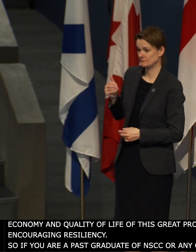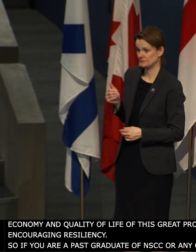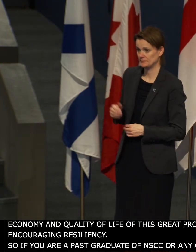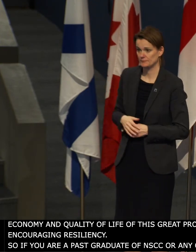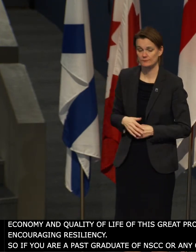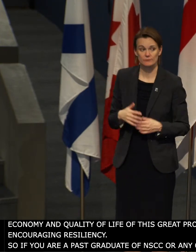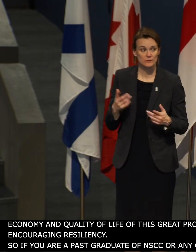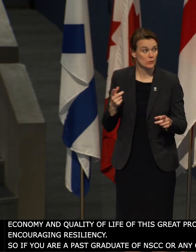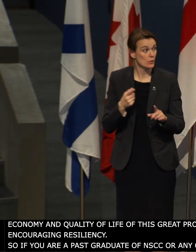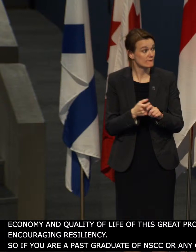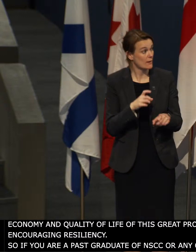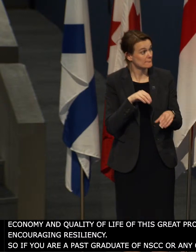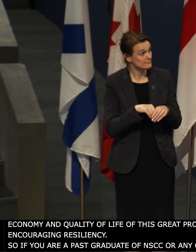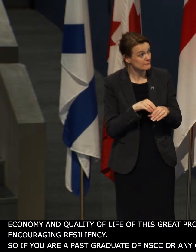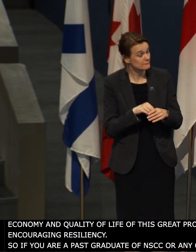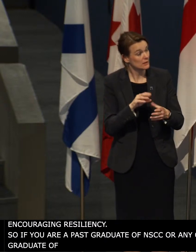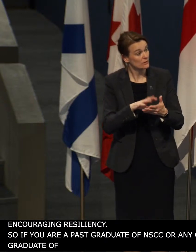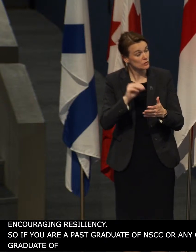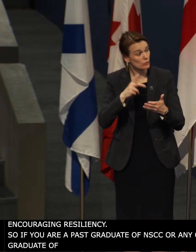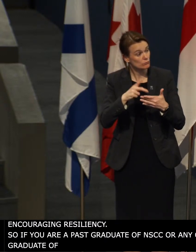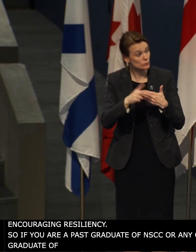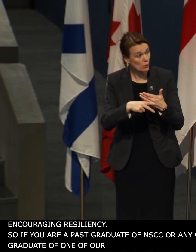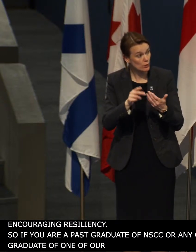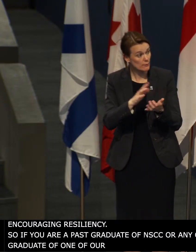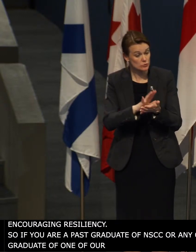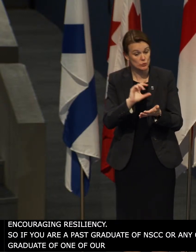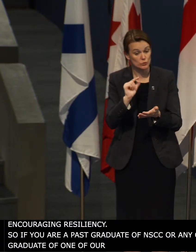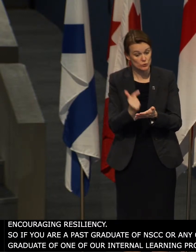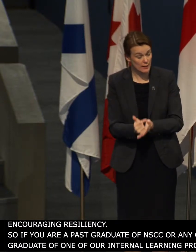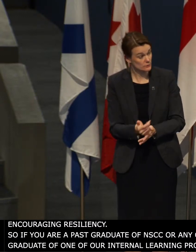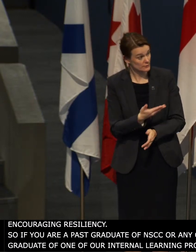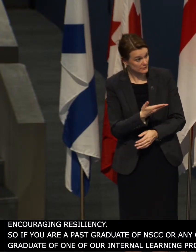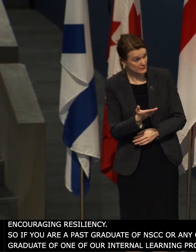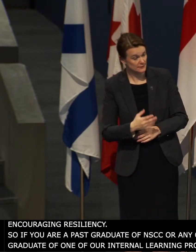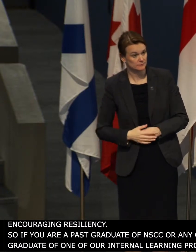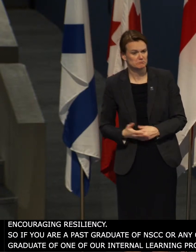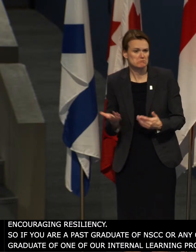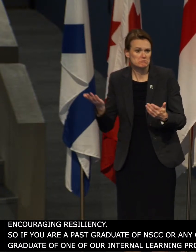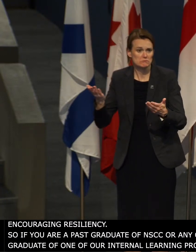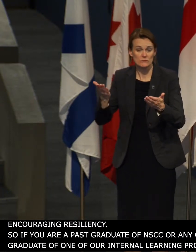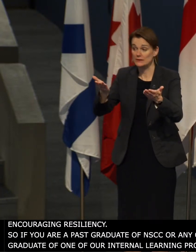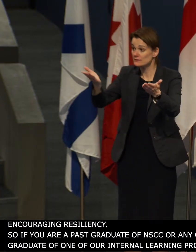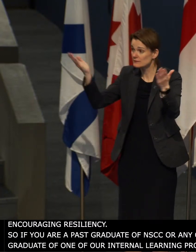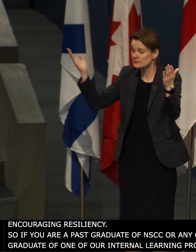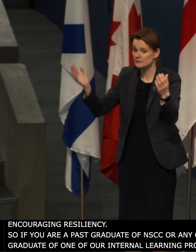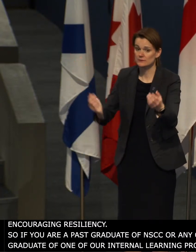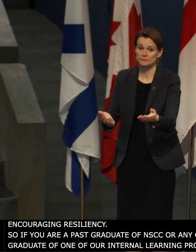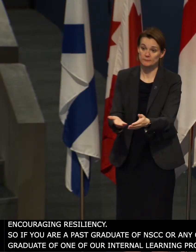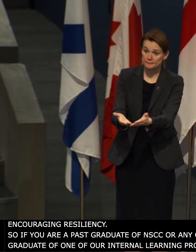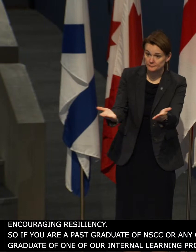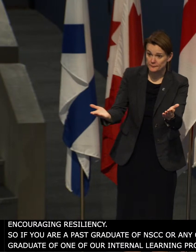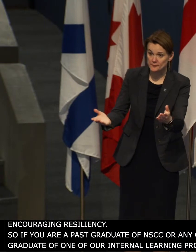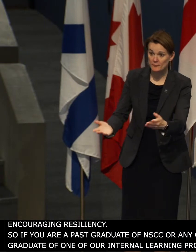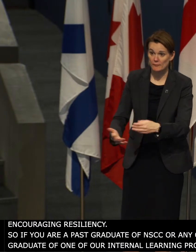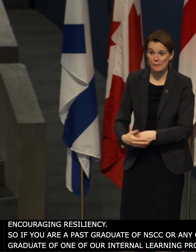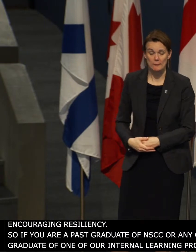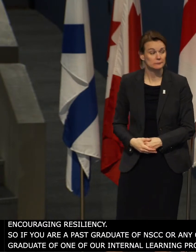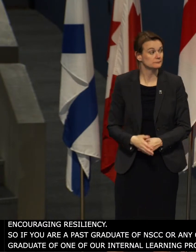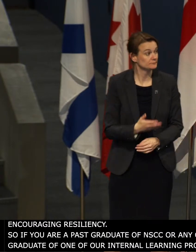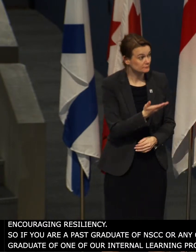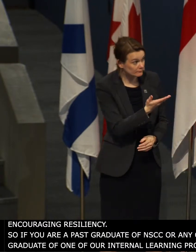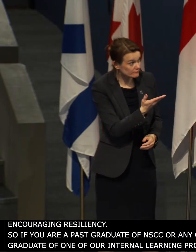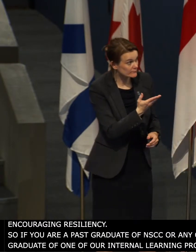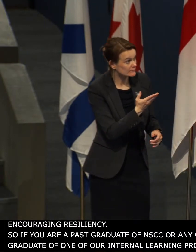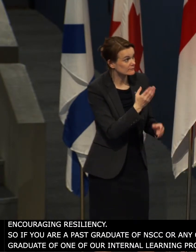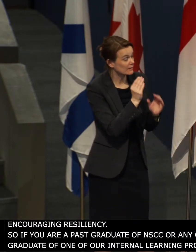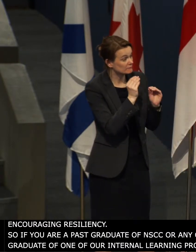are a graduate of one of our internal learning programs, whether you're in the audience, on the stage, a member of the campus,